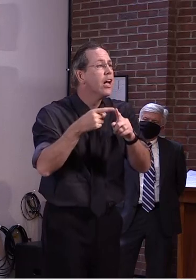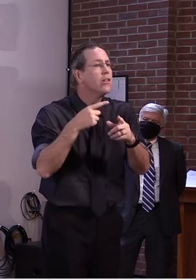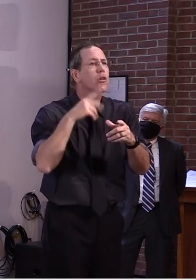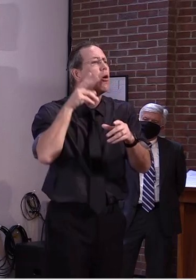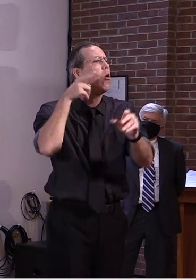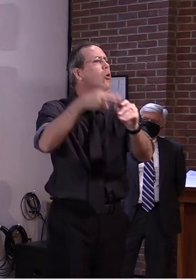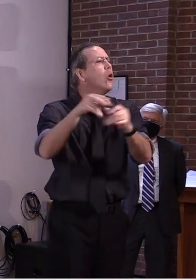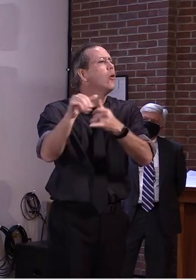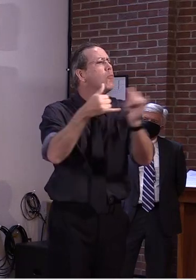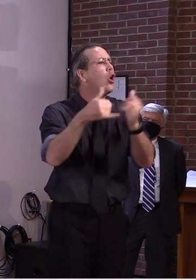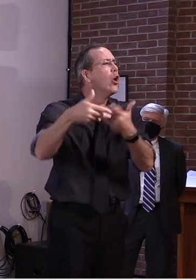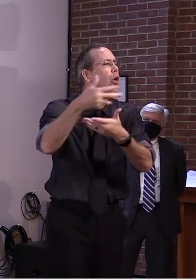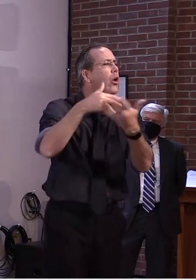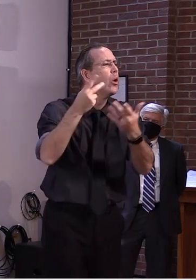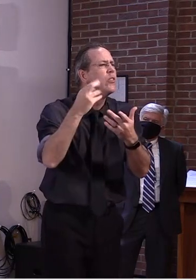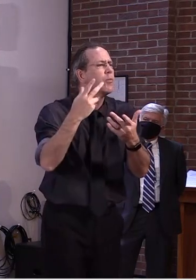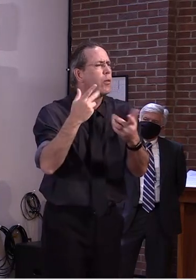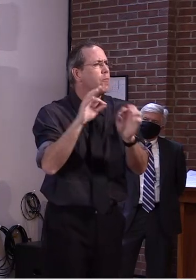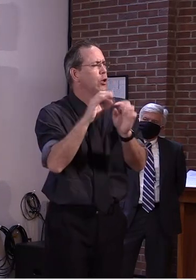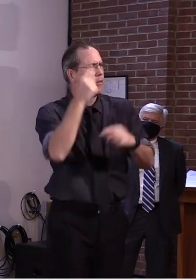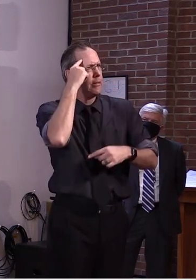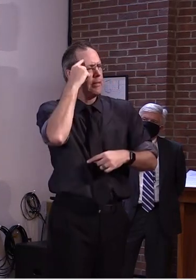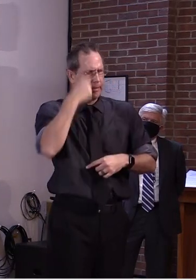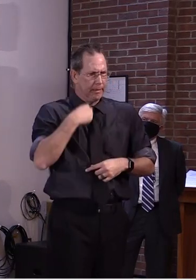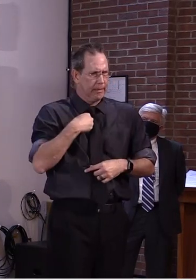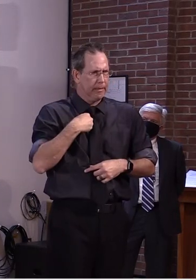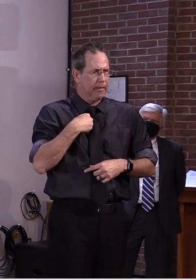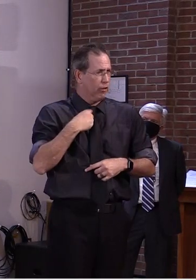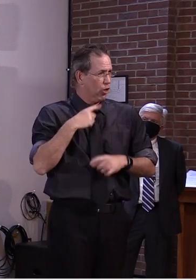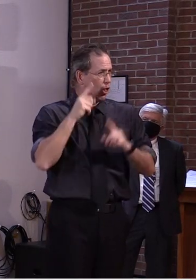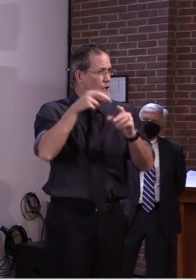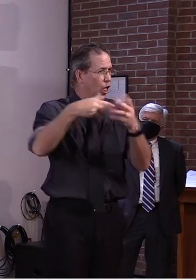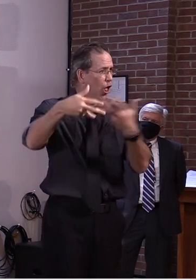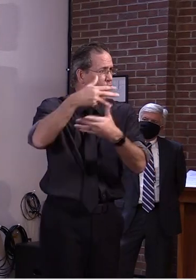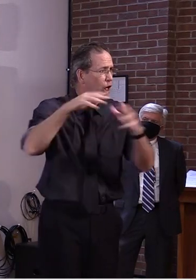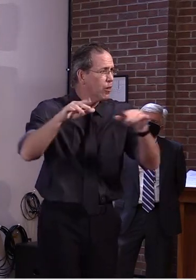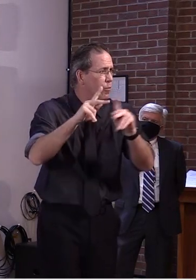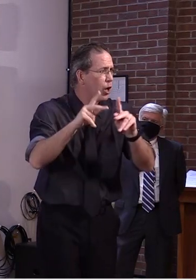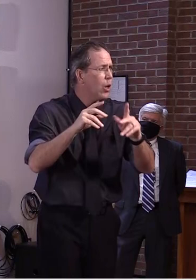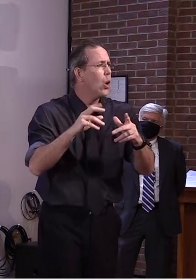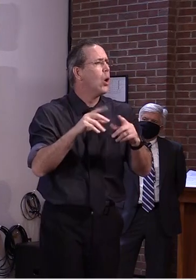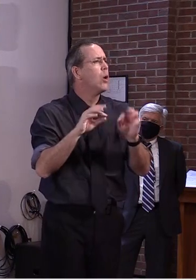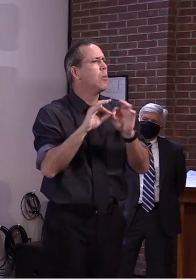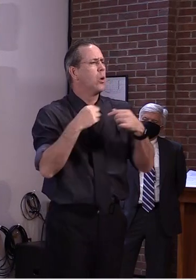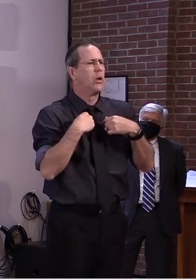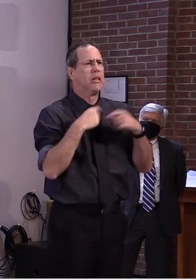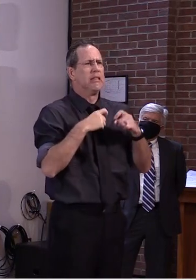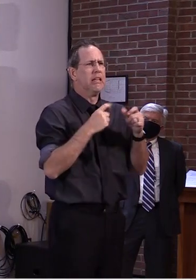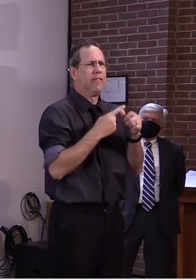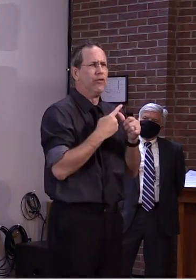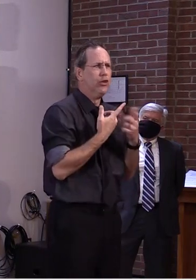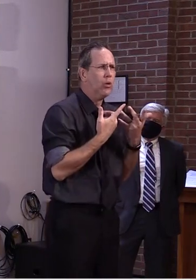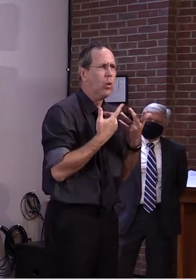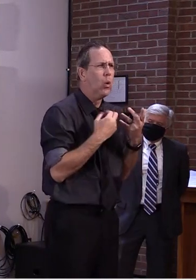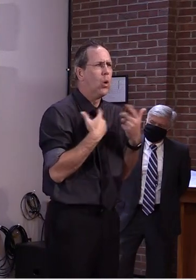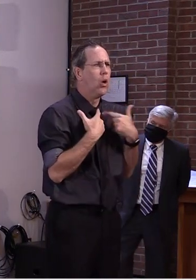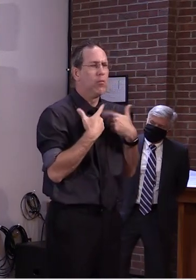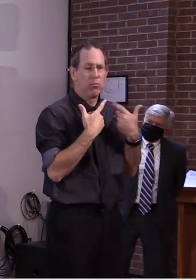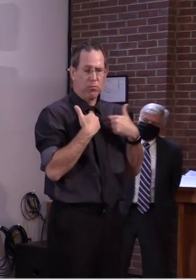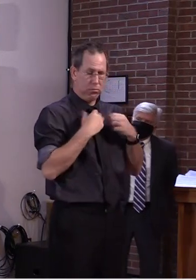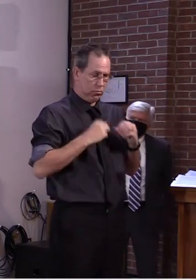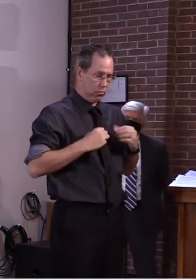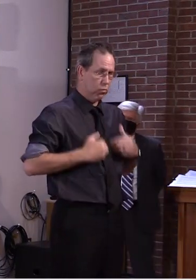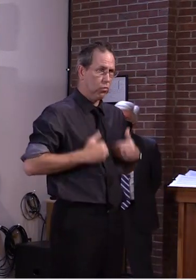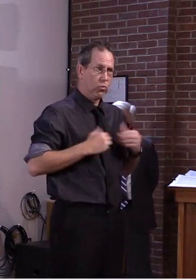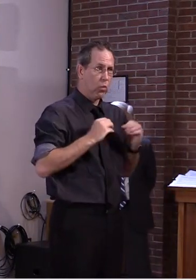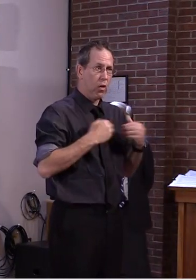okay. Testing only tells you if you have COVID-19 on the day you were tested. You could have already